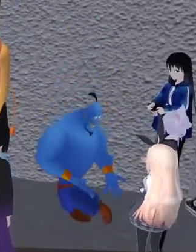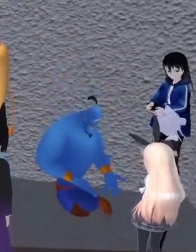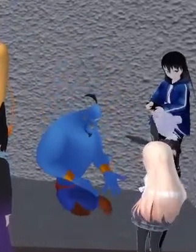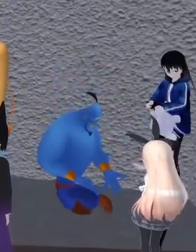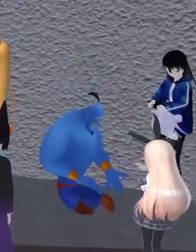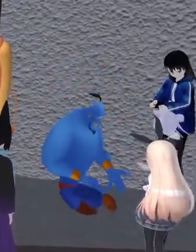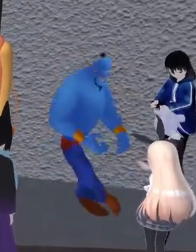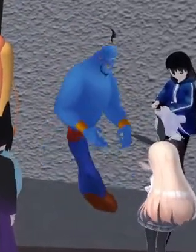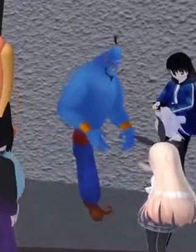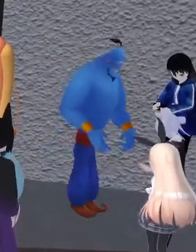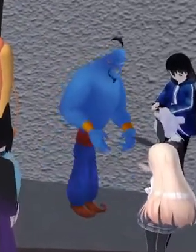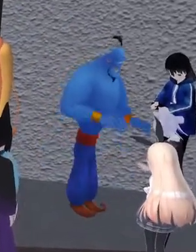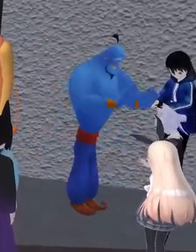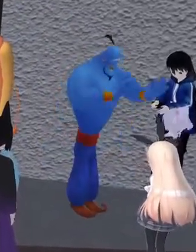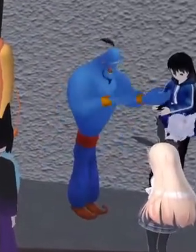like, I don't know. is this